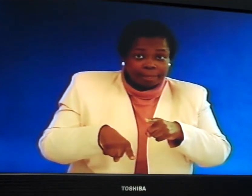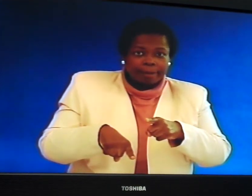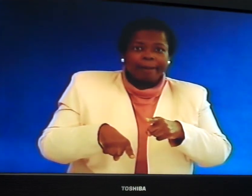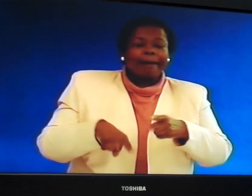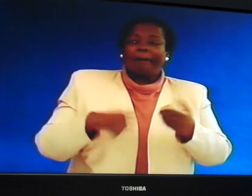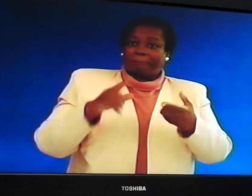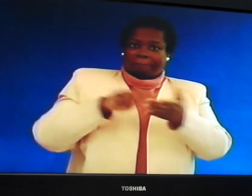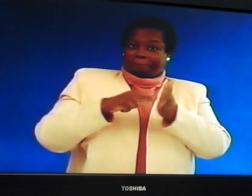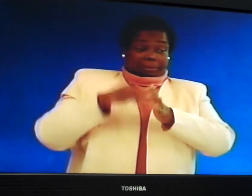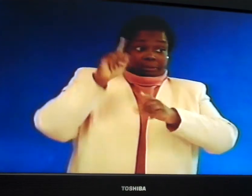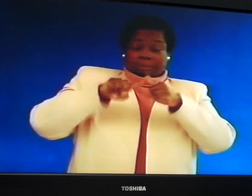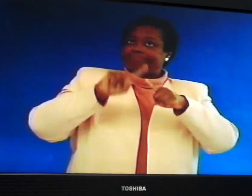stories, but you can't understand it.